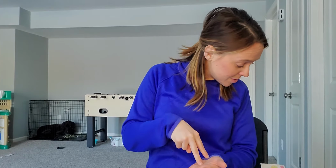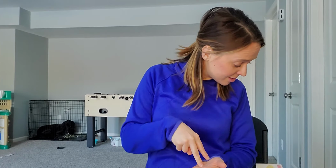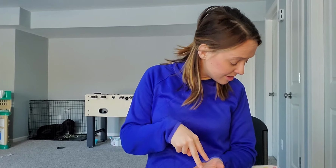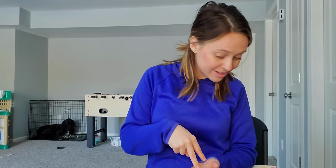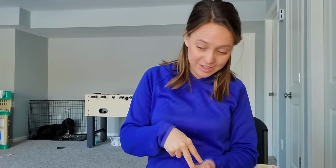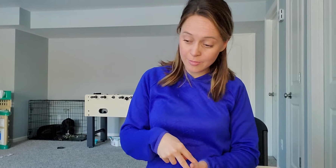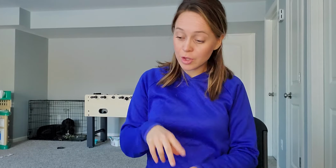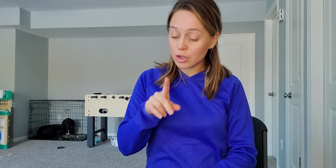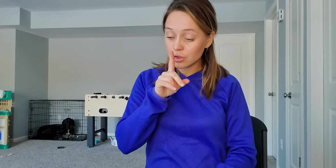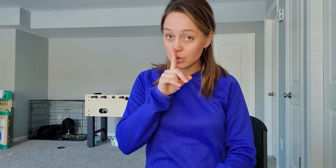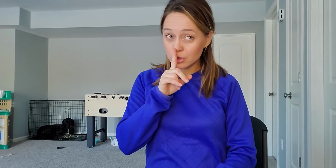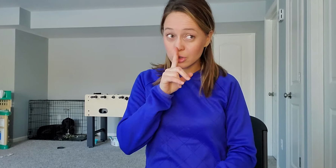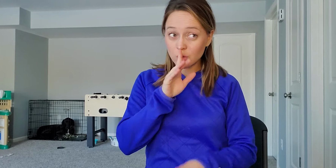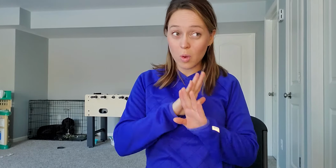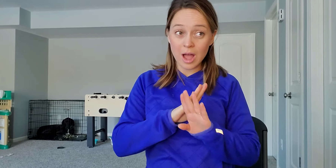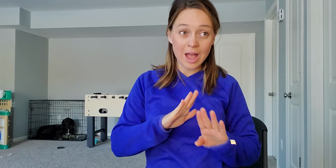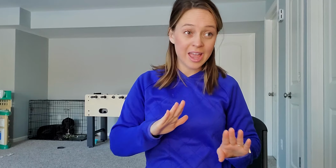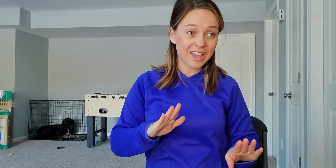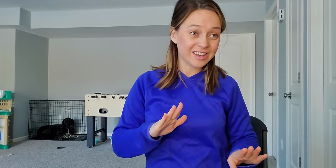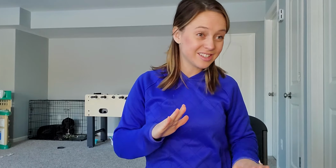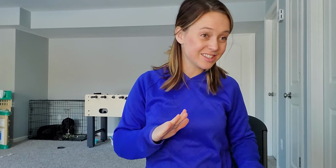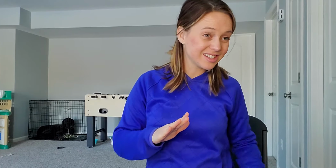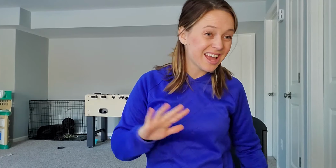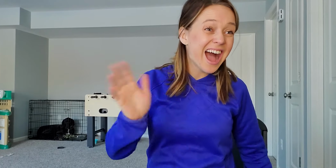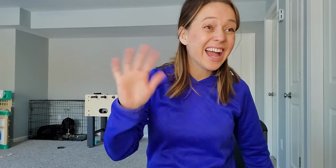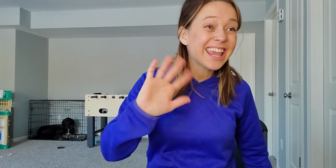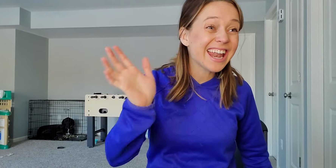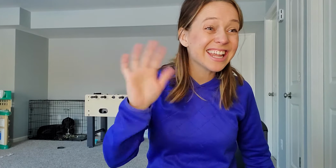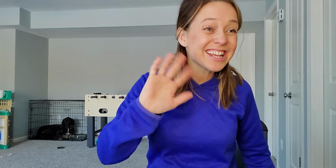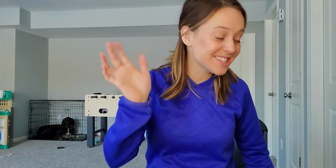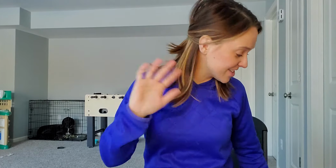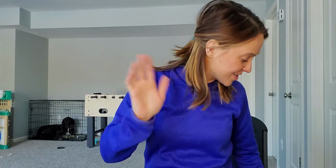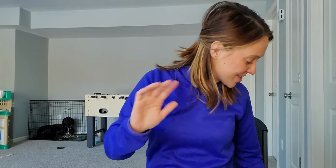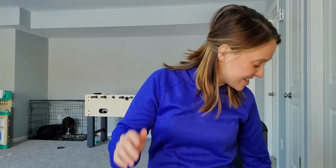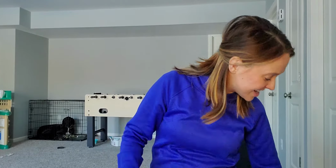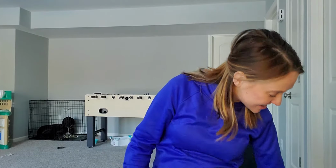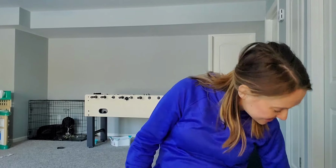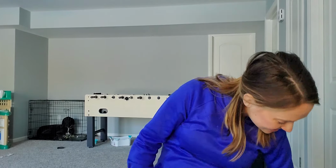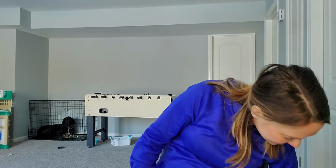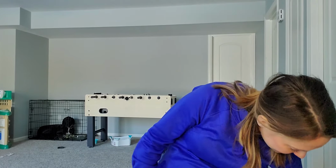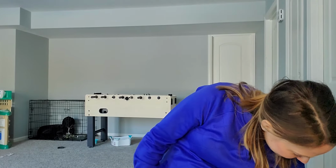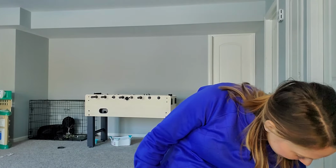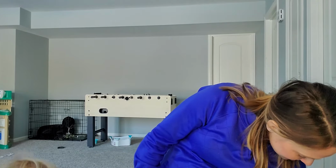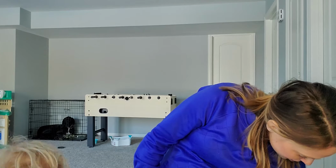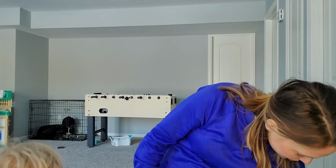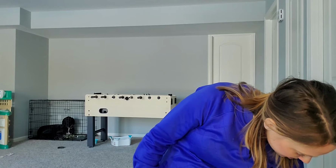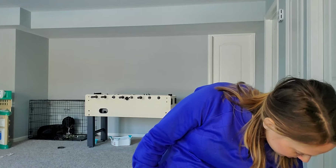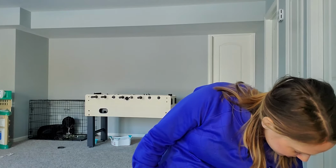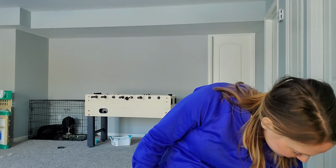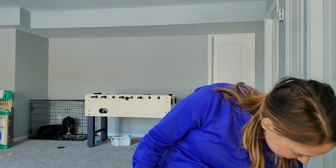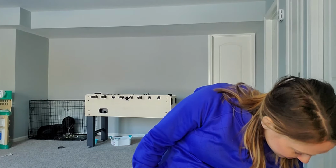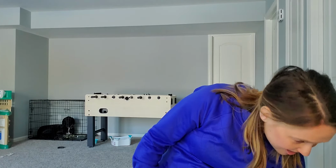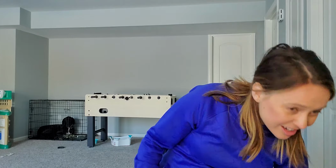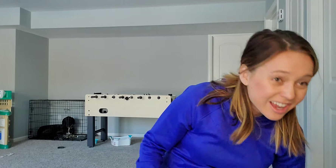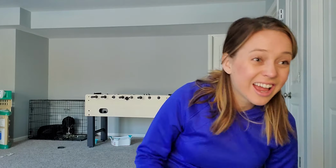it. Shh, quiet. Hi, Canadays. Thanks for joining us. Okay, Alyssa, your turn. What was the sign